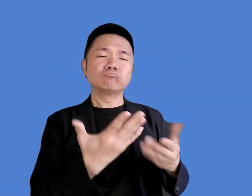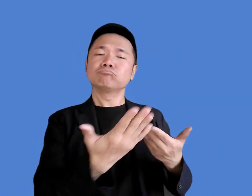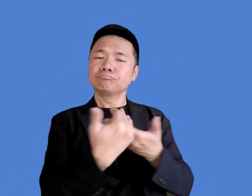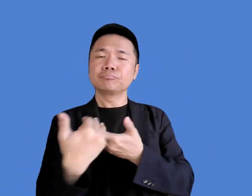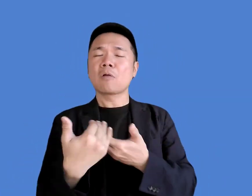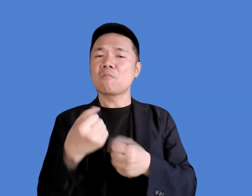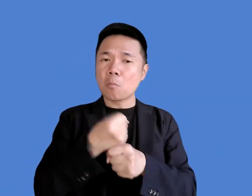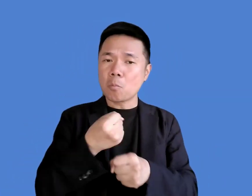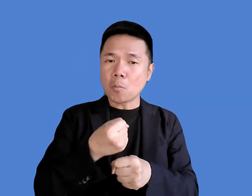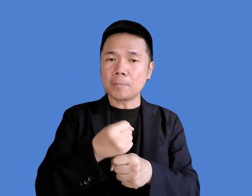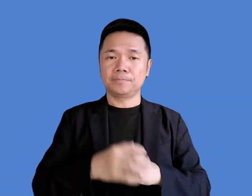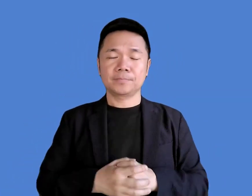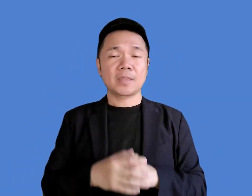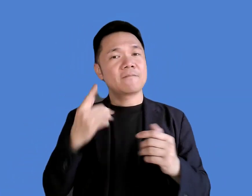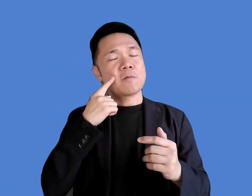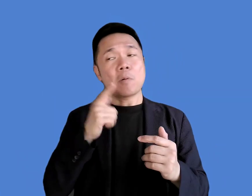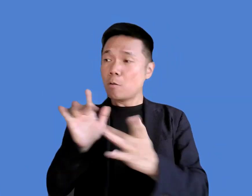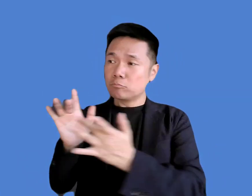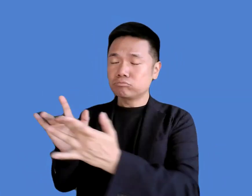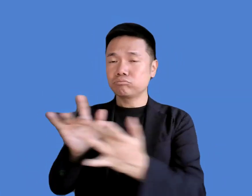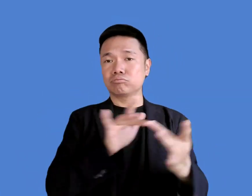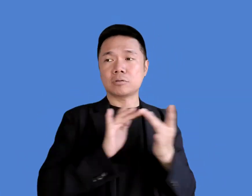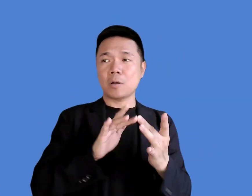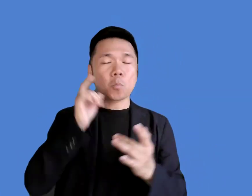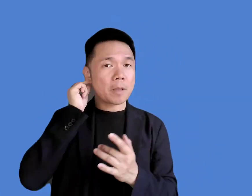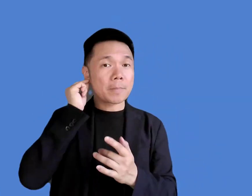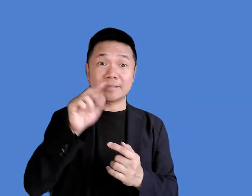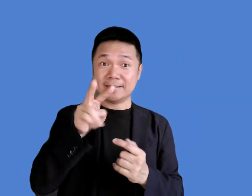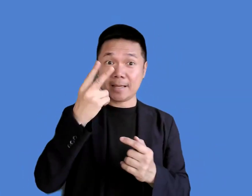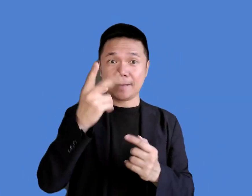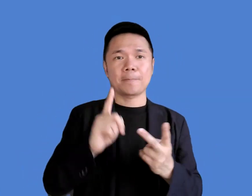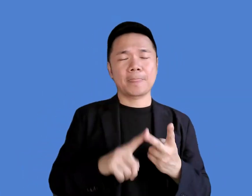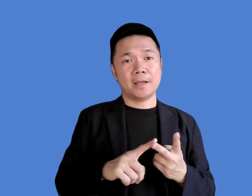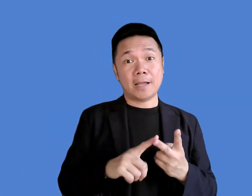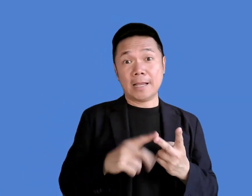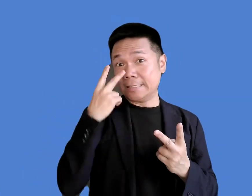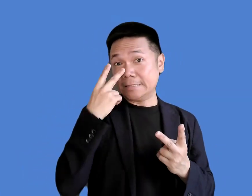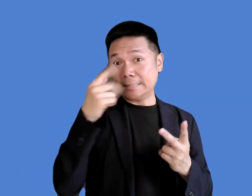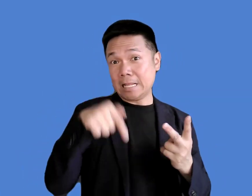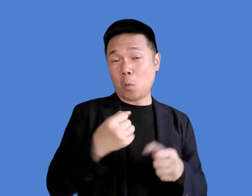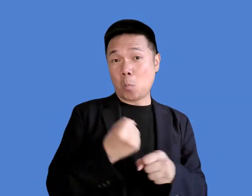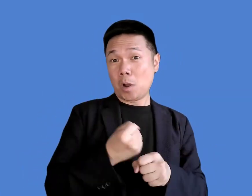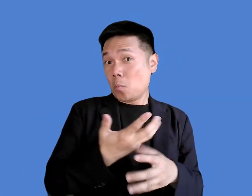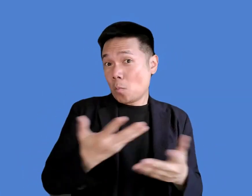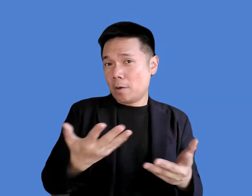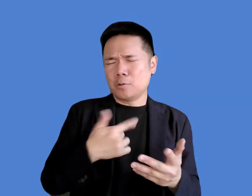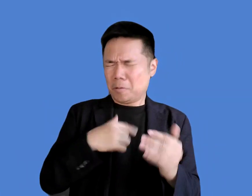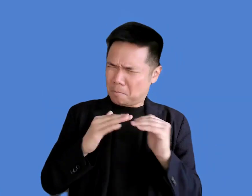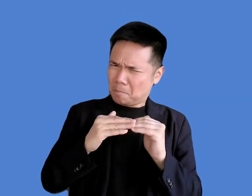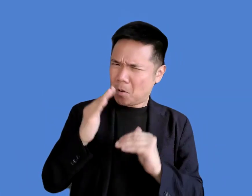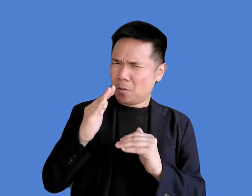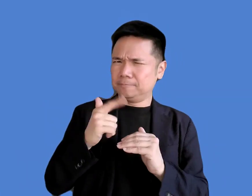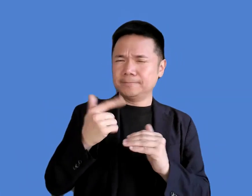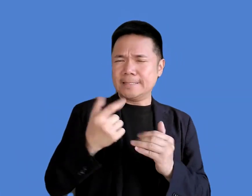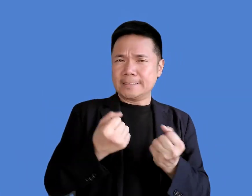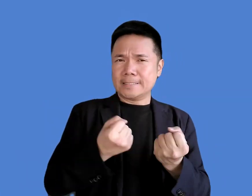also reach out to them as customers. But secondly, I think what we've also seen in our work that we really need to handhold and support